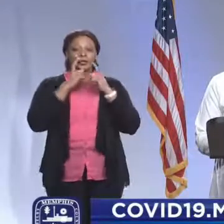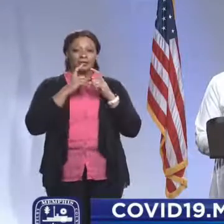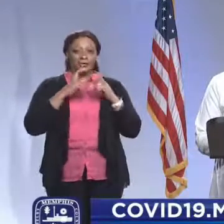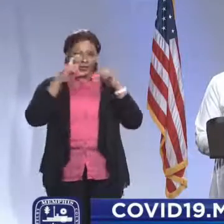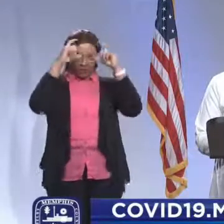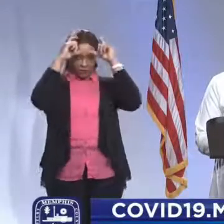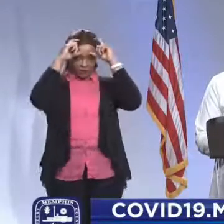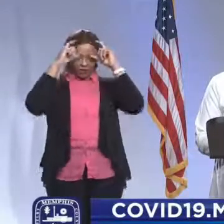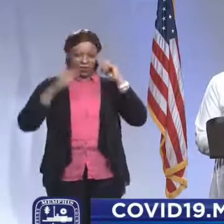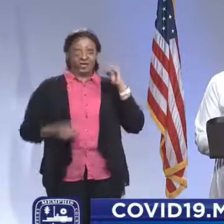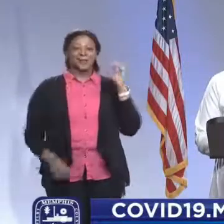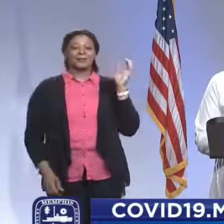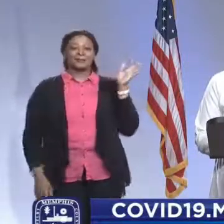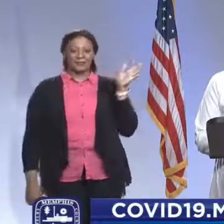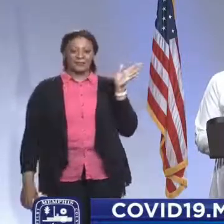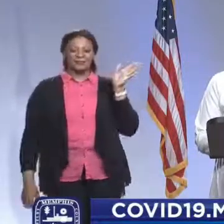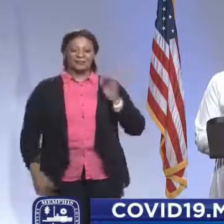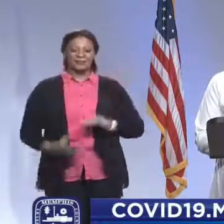forehead